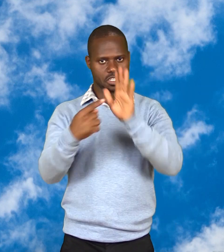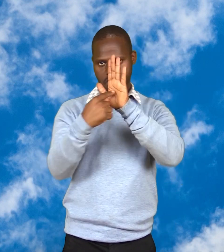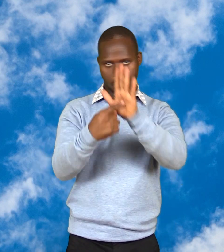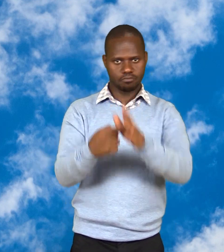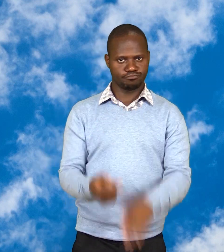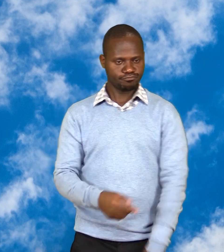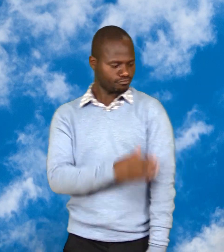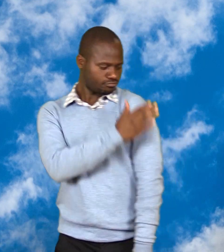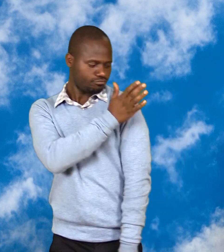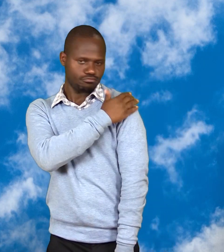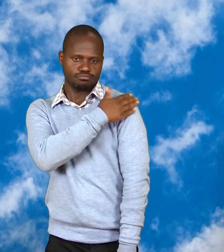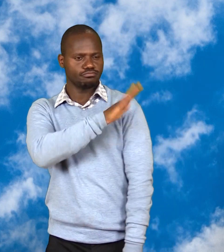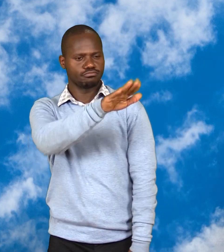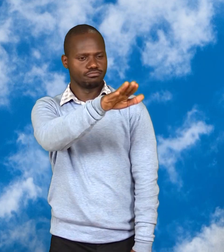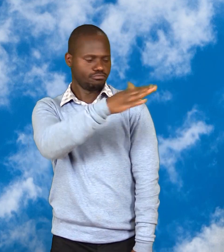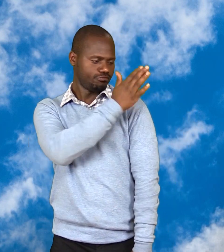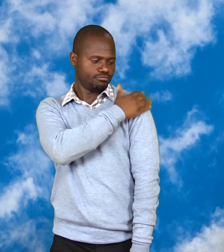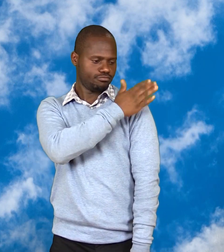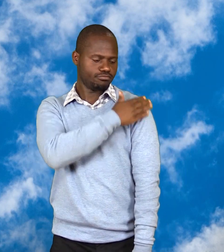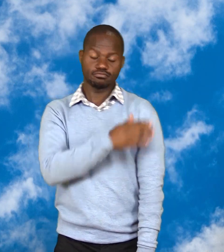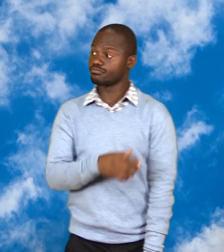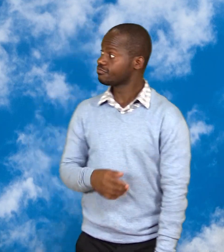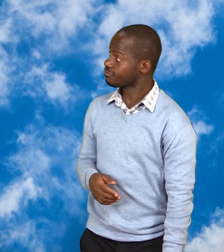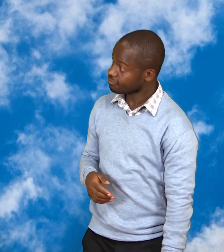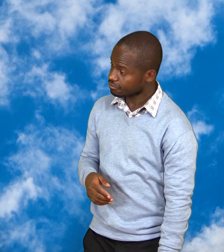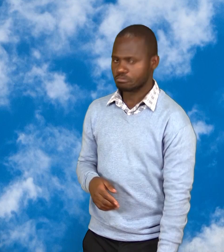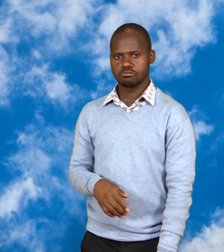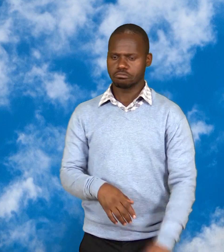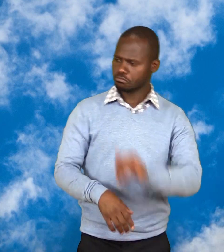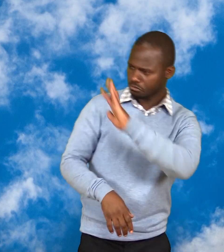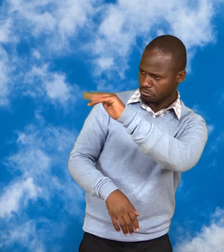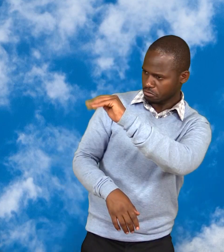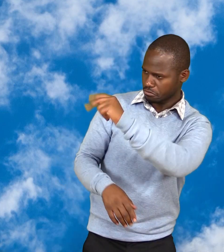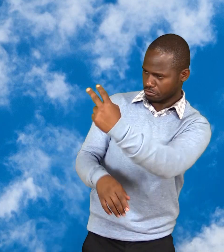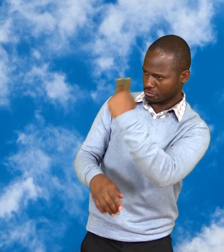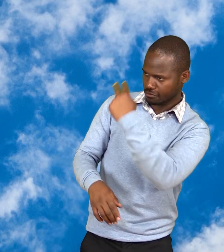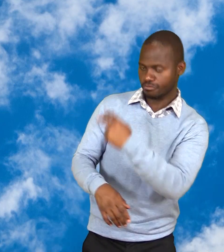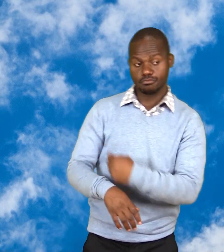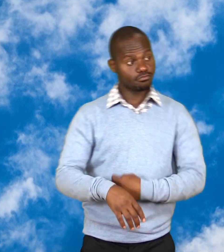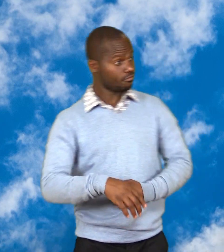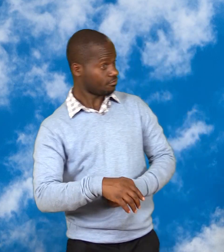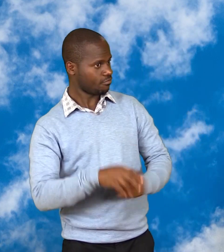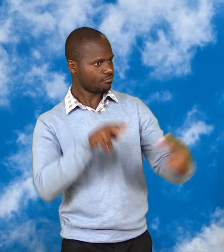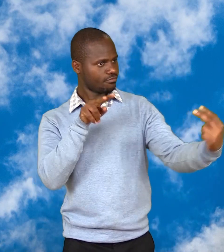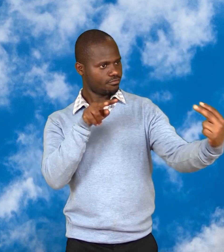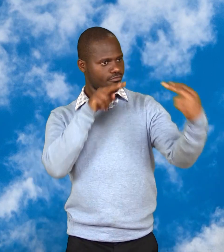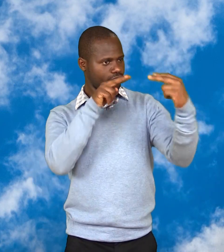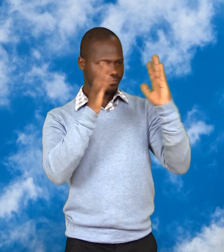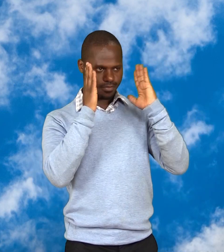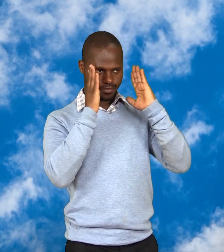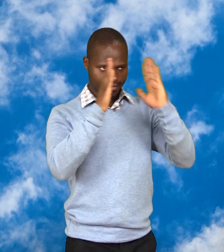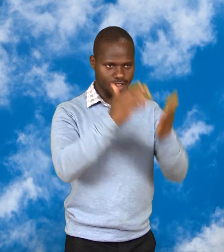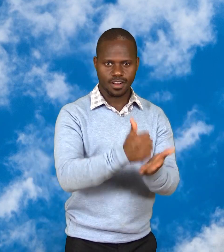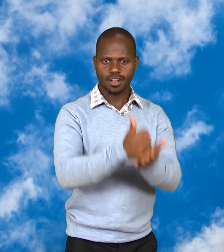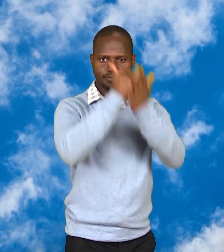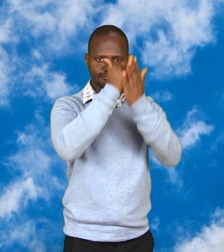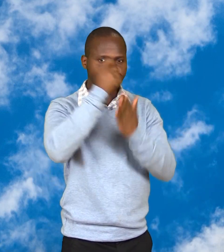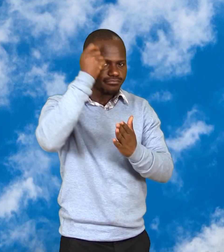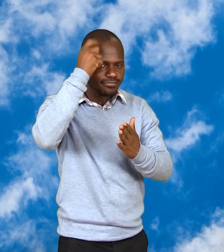The second one is touching. When you want to seek the attention of a deaf person and you want them to look at